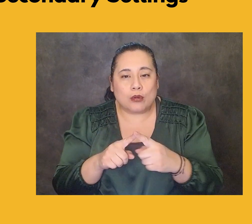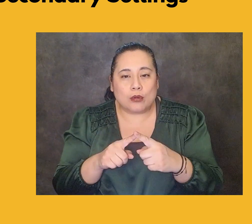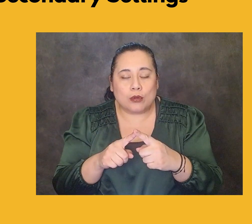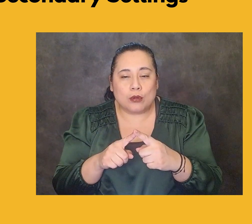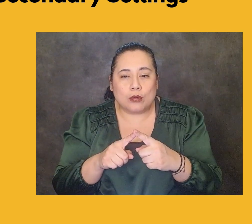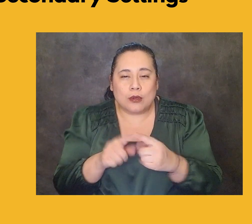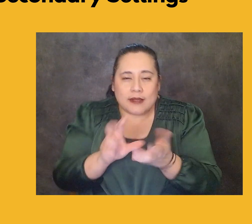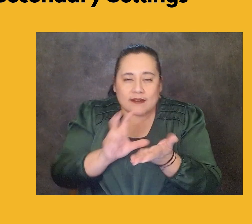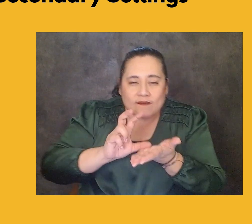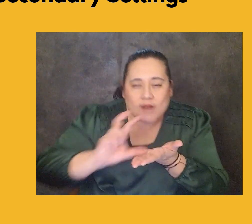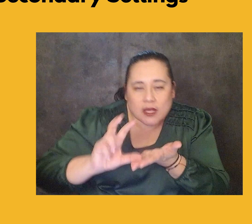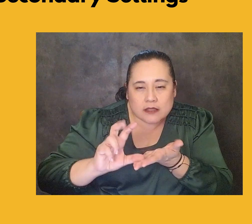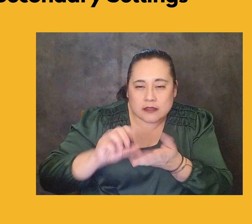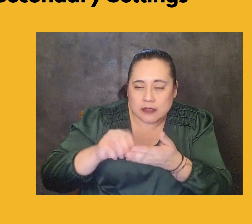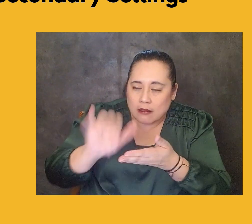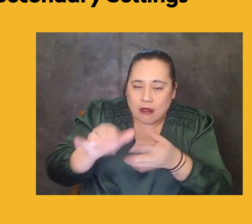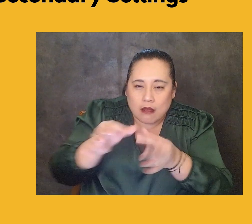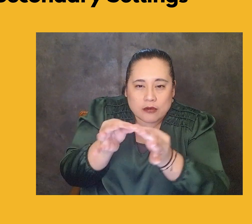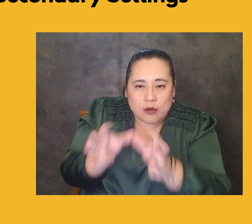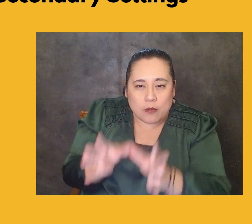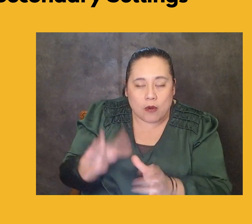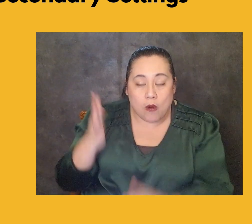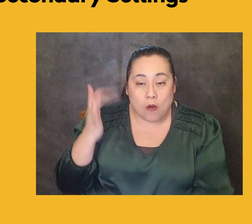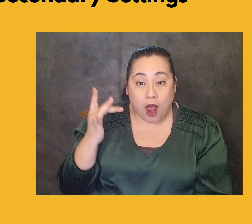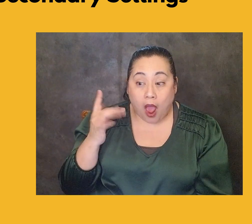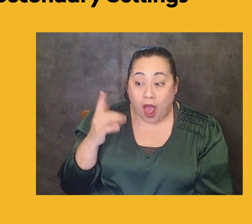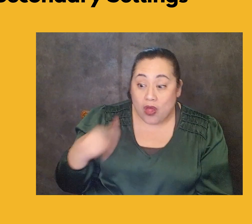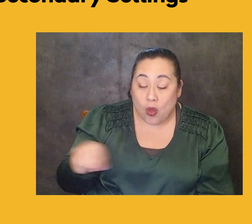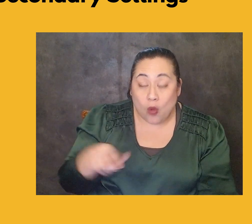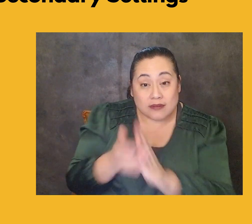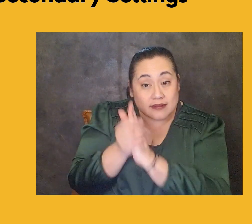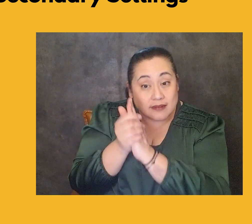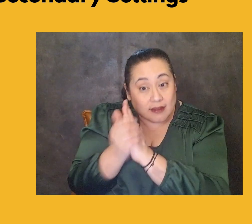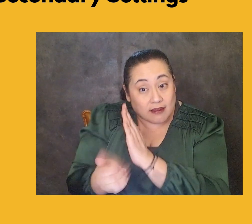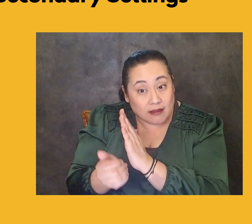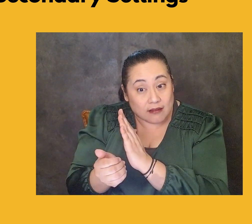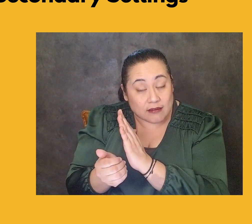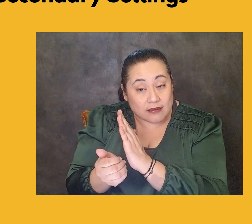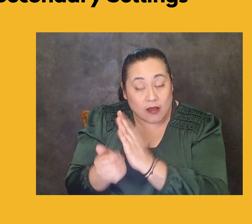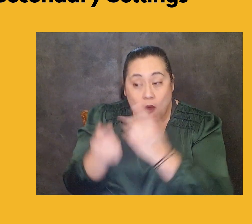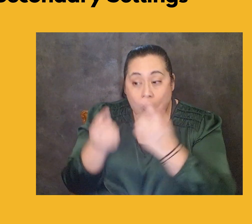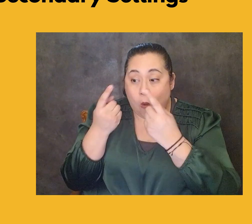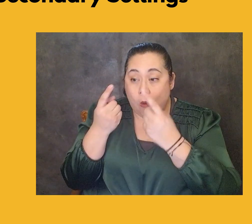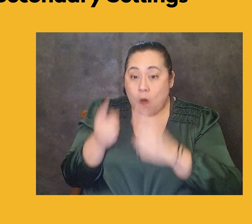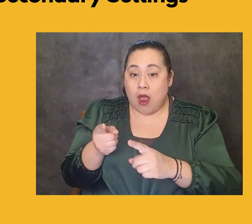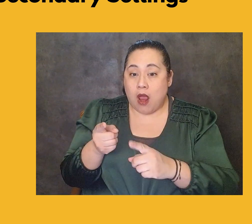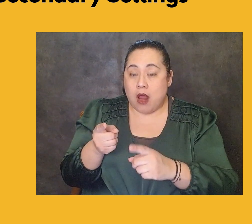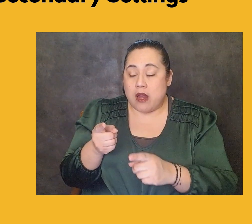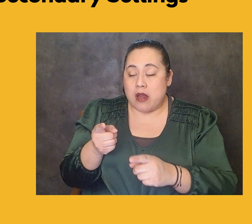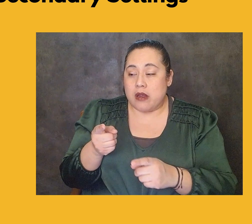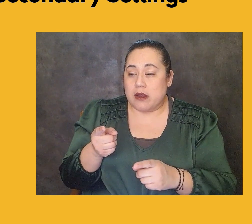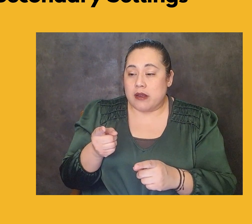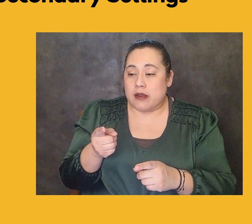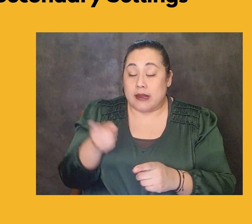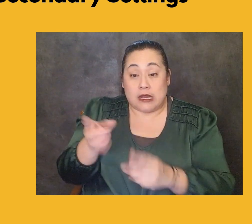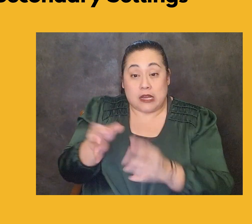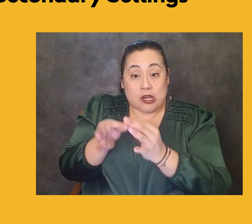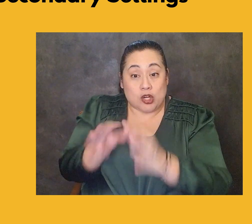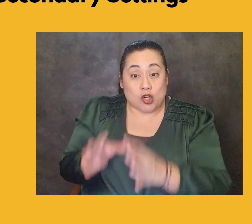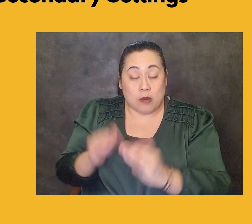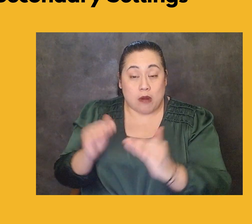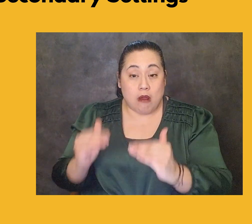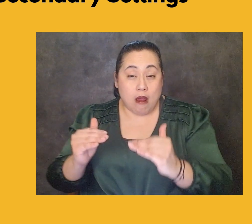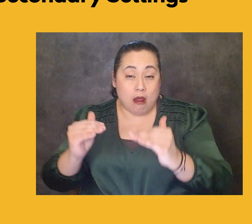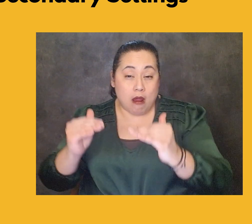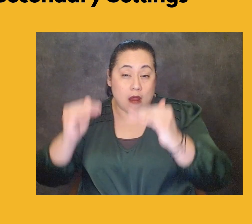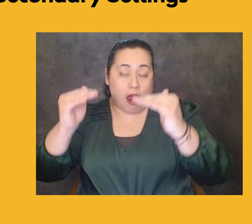investing in that interpreter, because those skills, when the interpreter